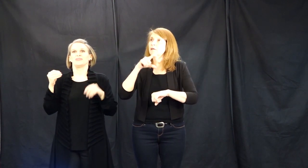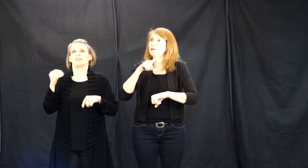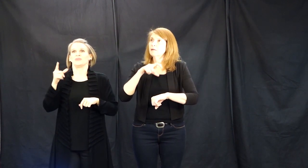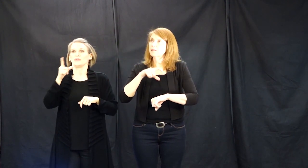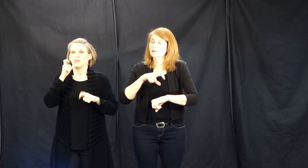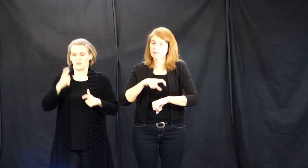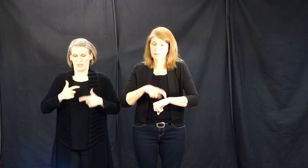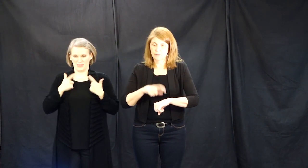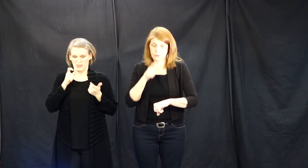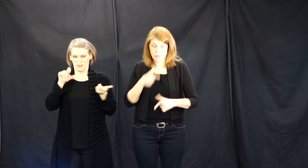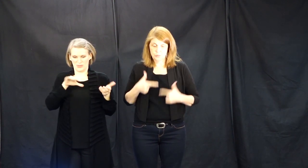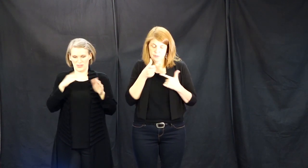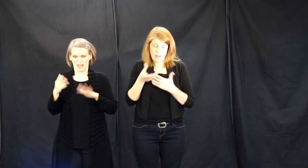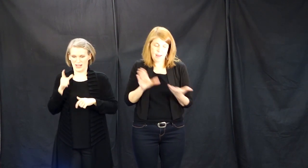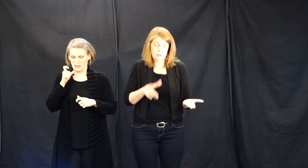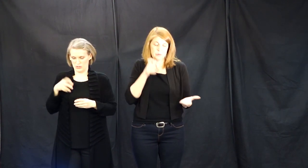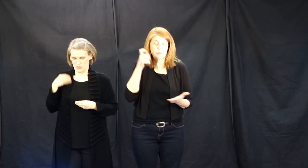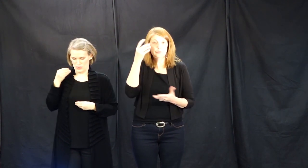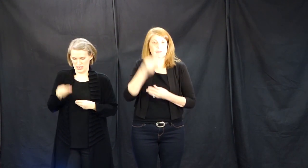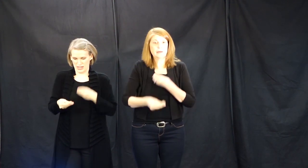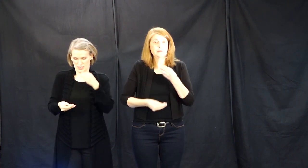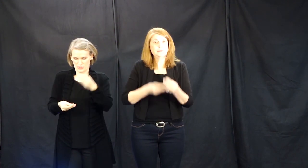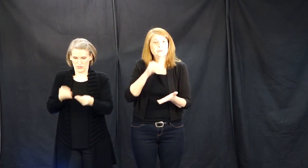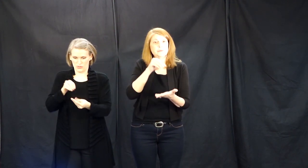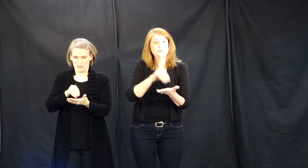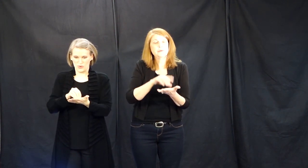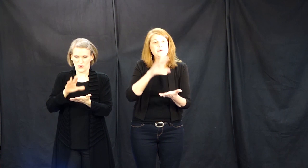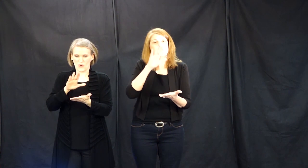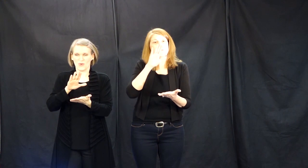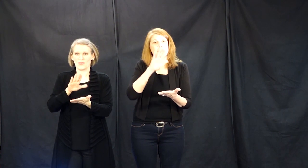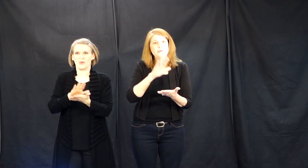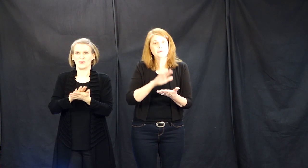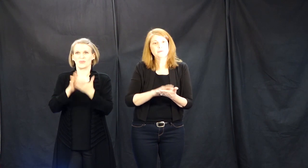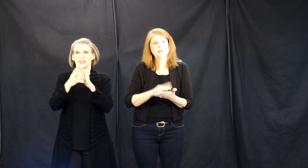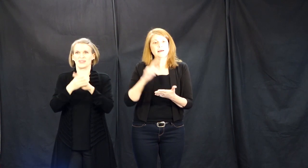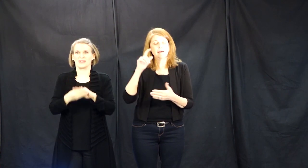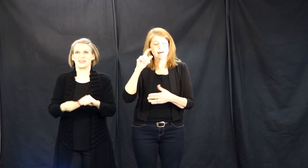Who lives, who dies, who tells your story?